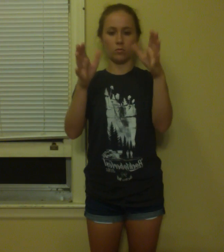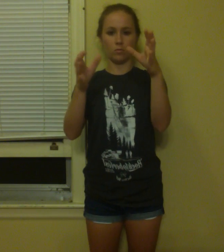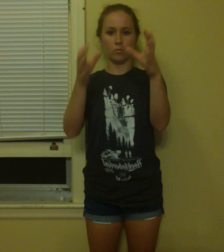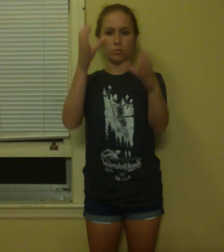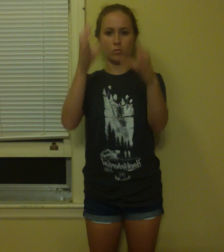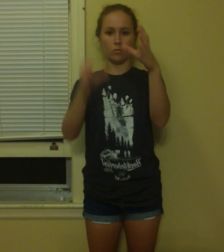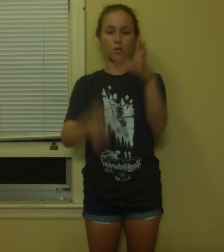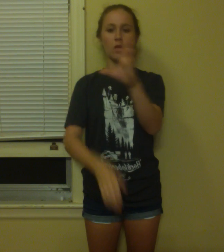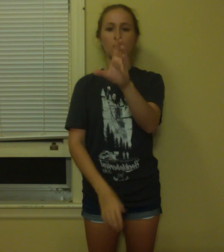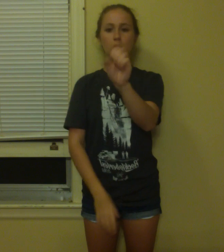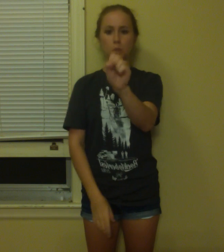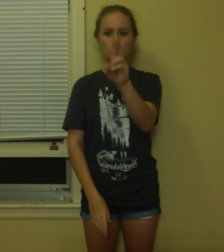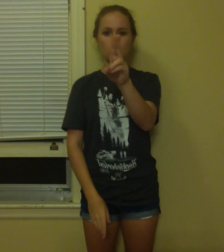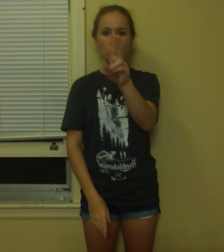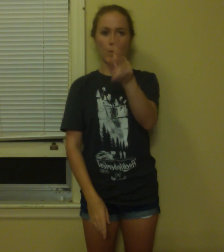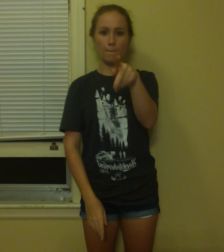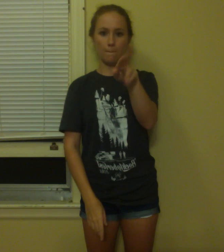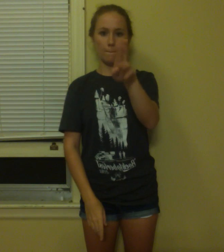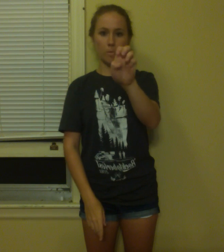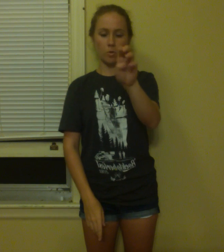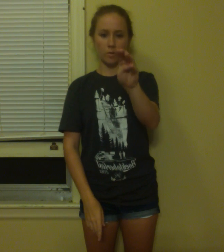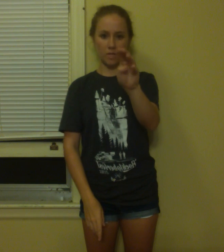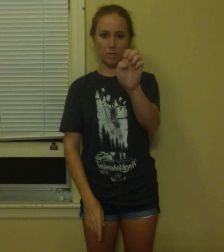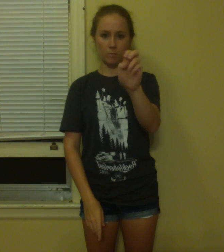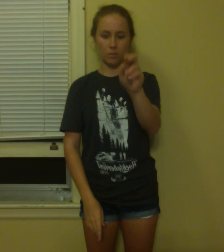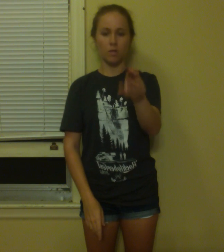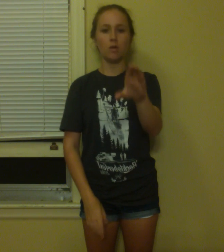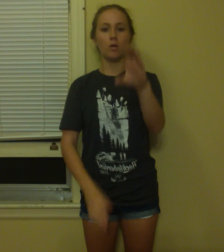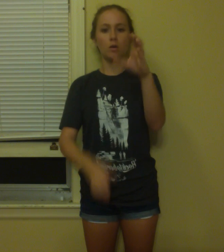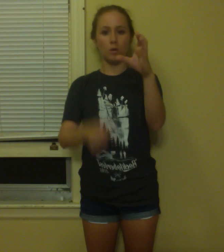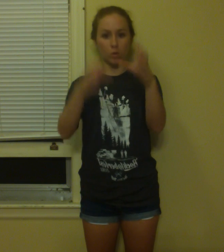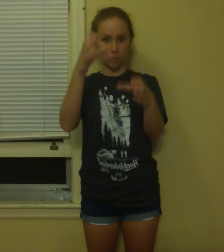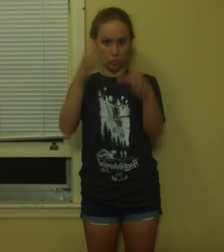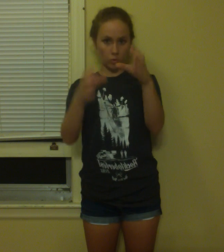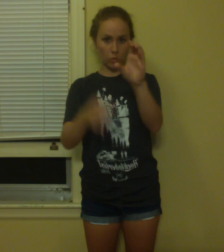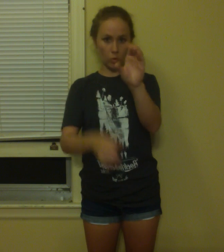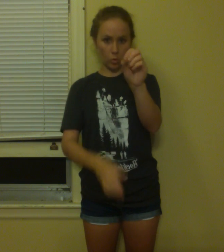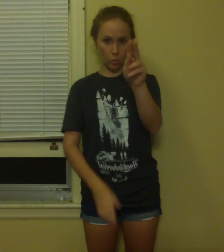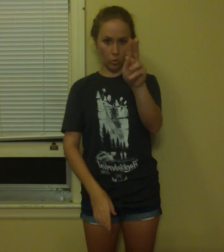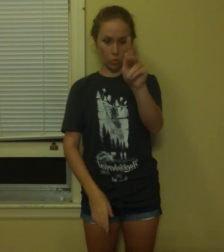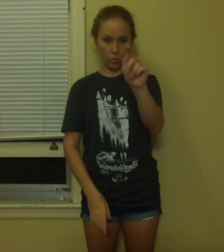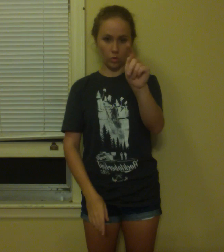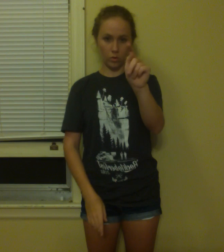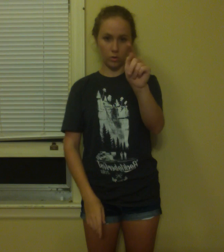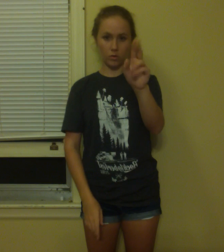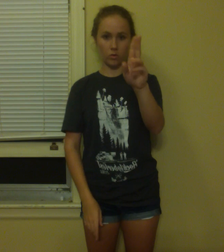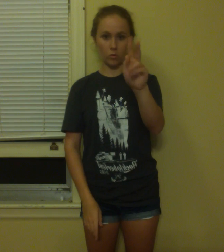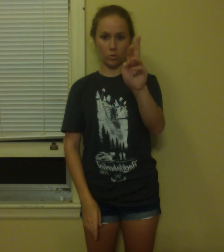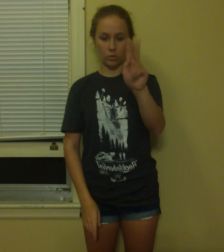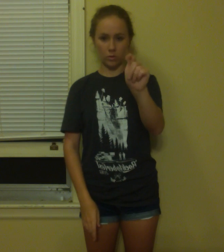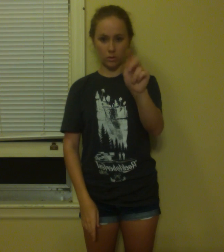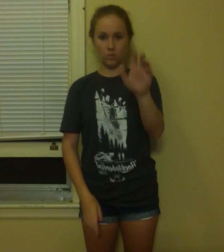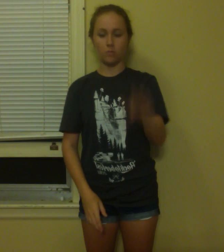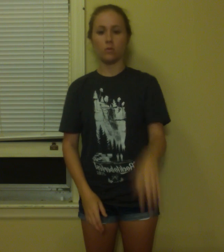as political party leader. He's kind of the leader of his political party. And then lastly, the chief of state, throwing out the first pitch at the baseball